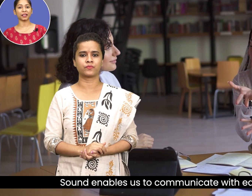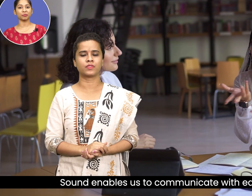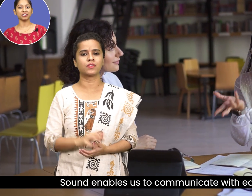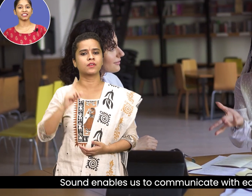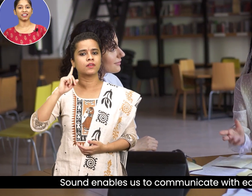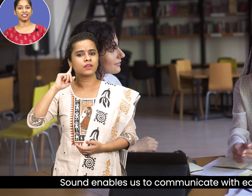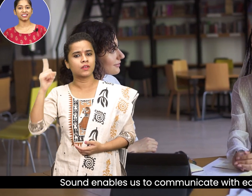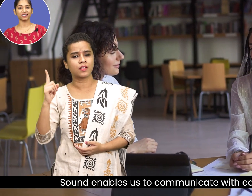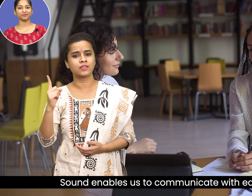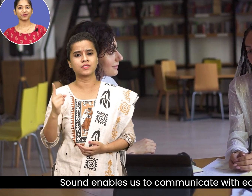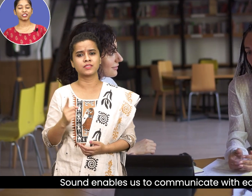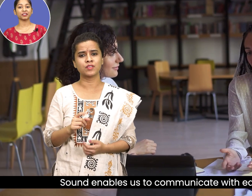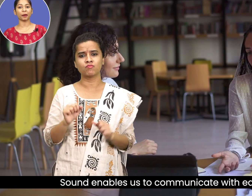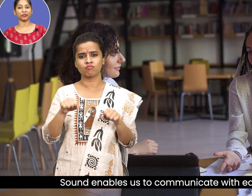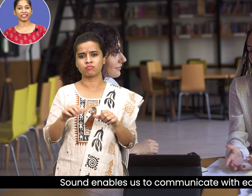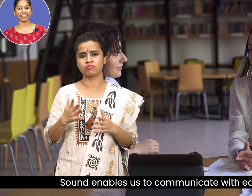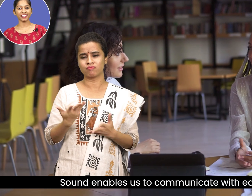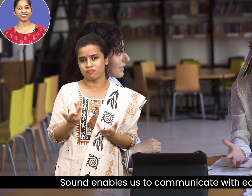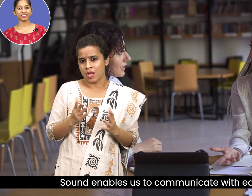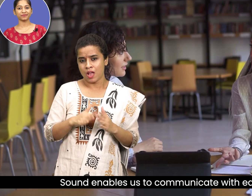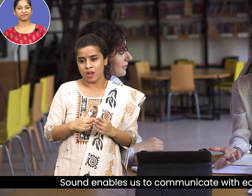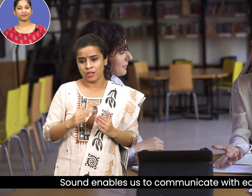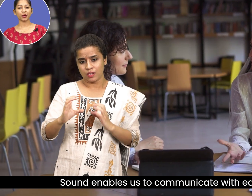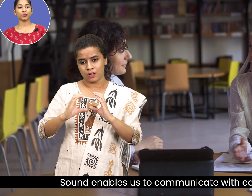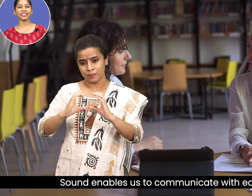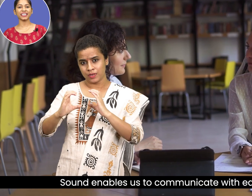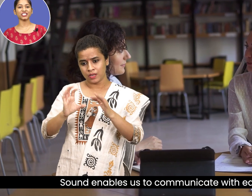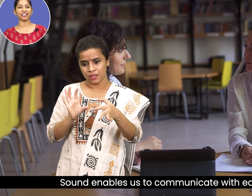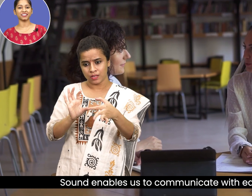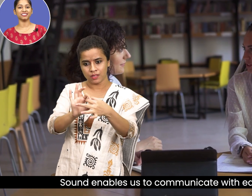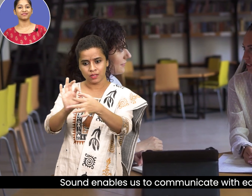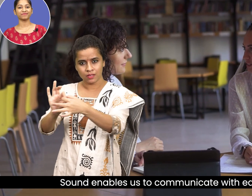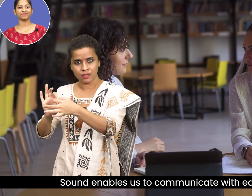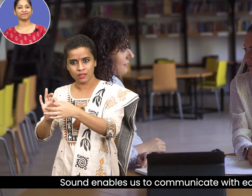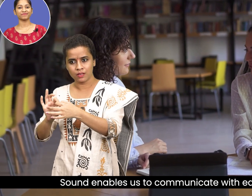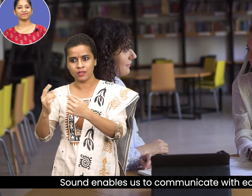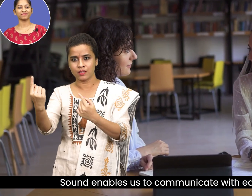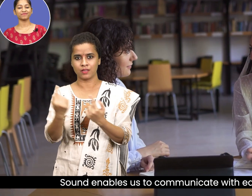Sound enables us to communicate with each other.